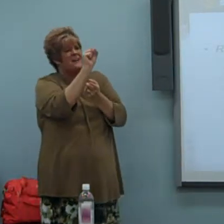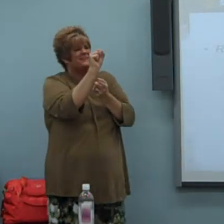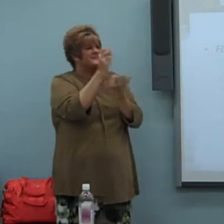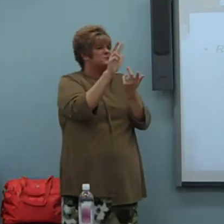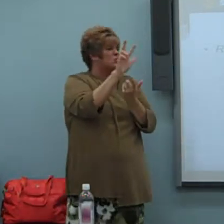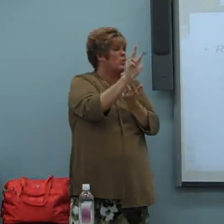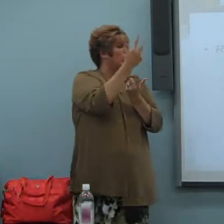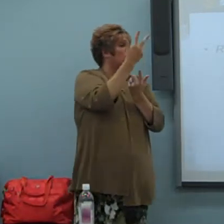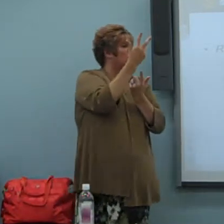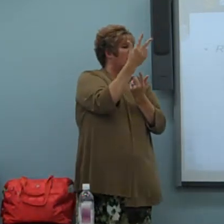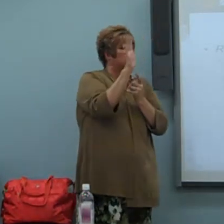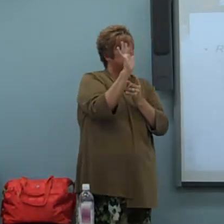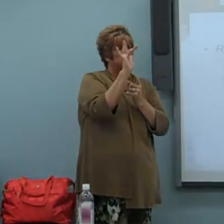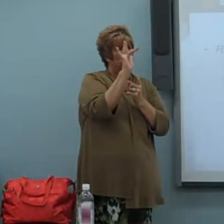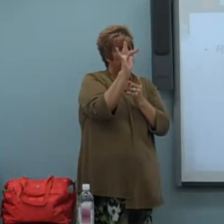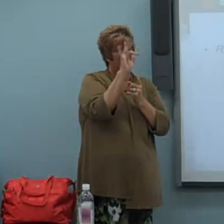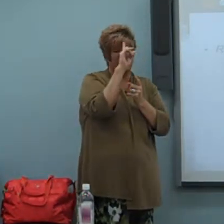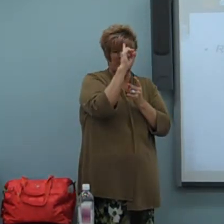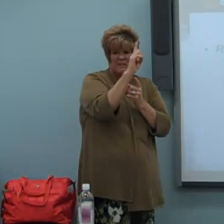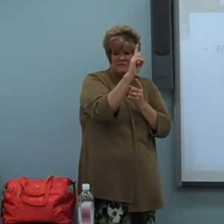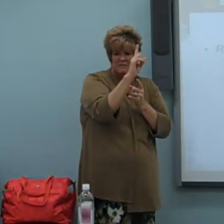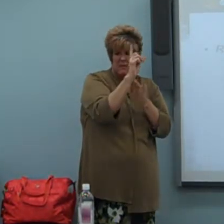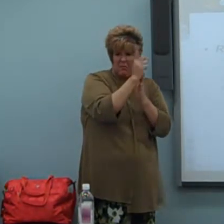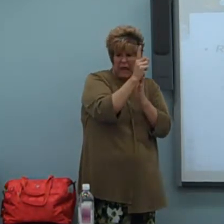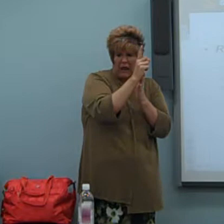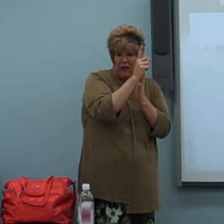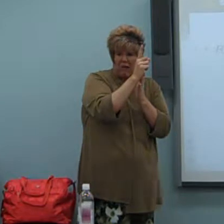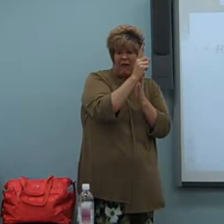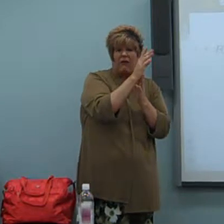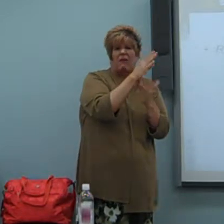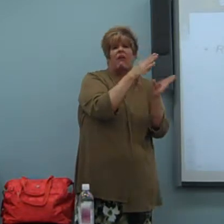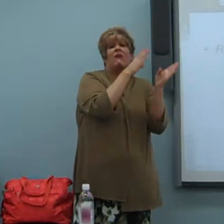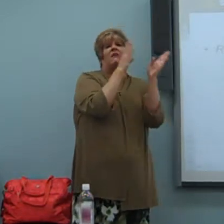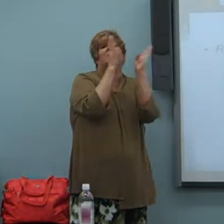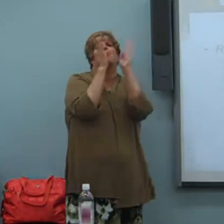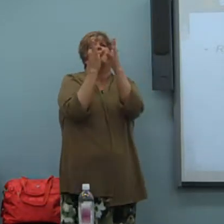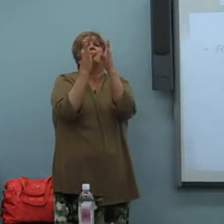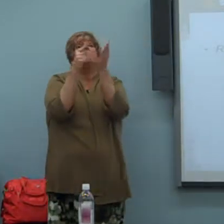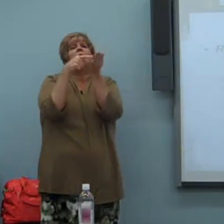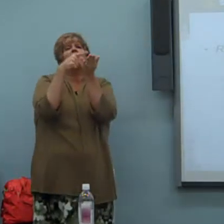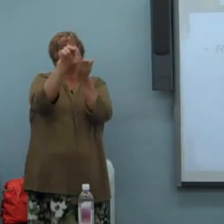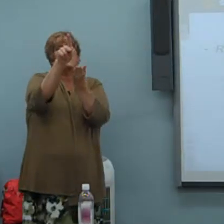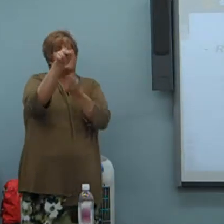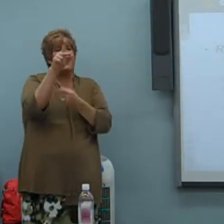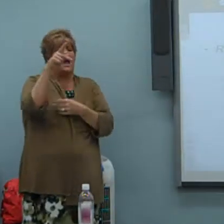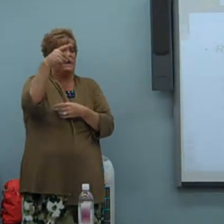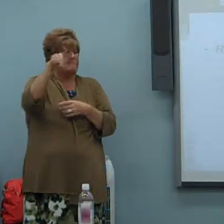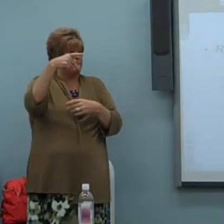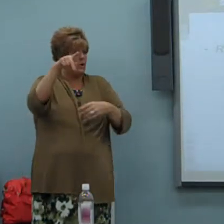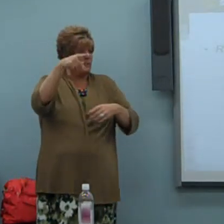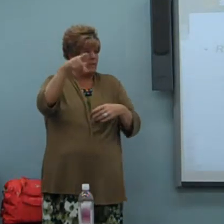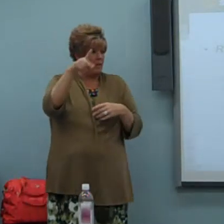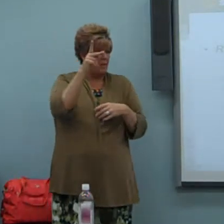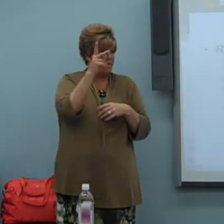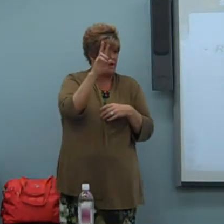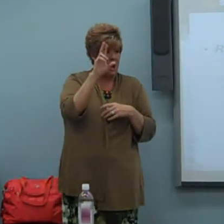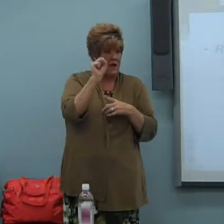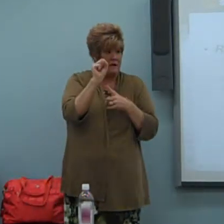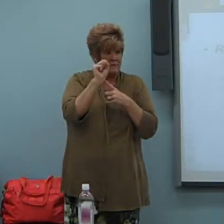And they decide to pay VRS $325 a minute and pay